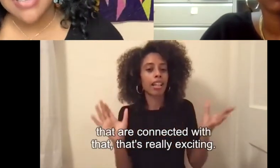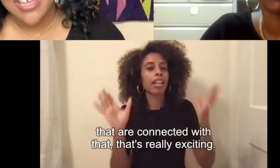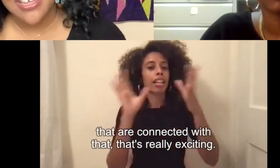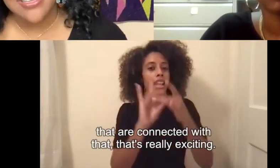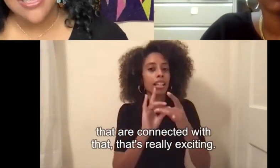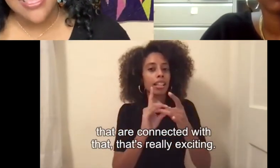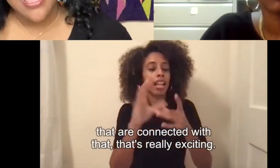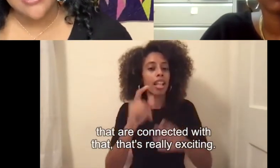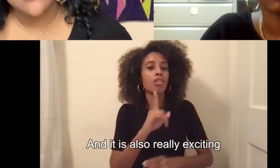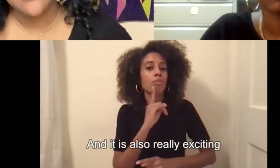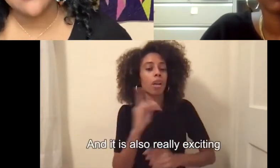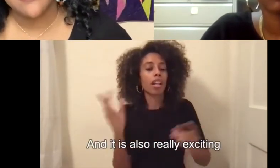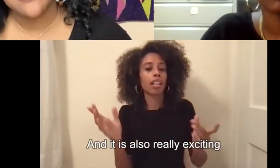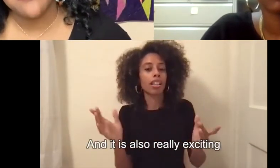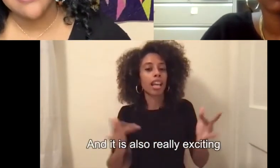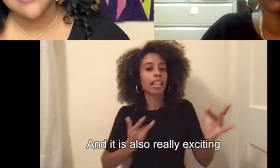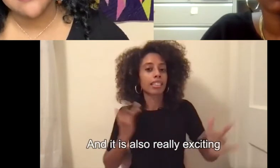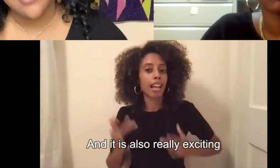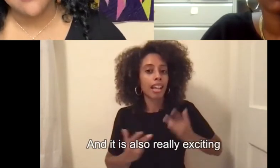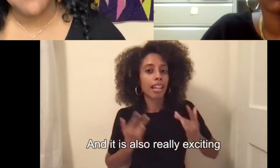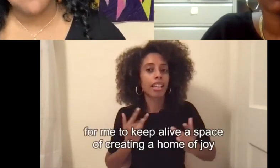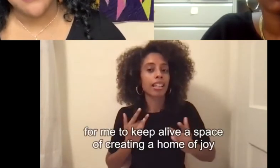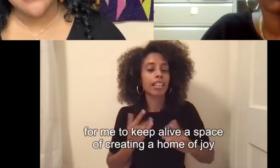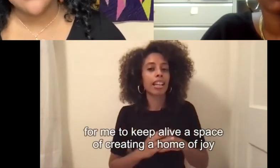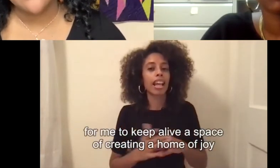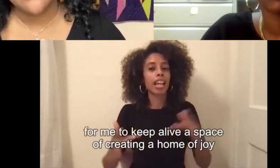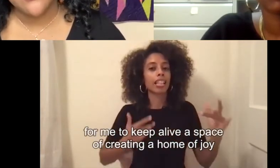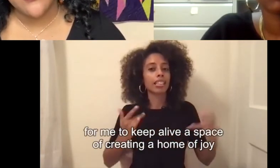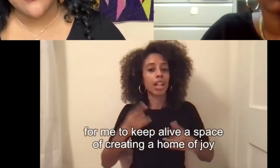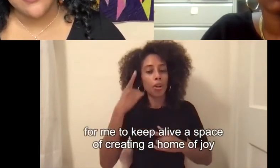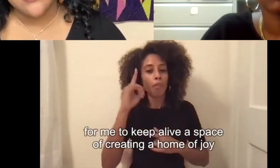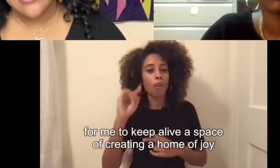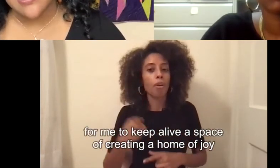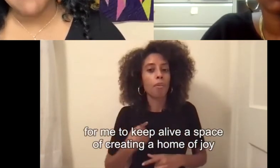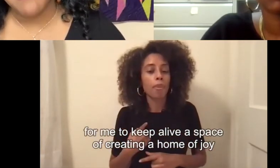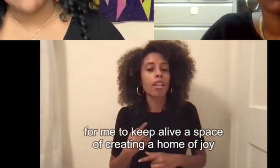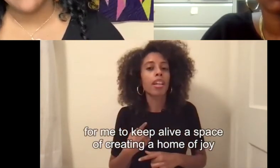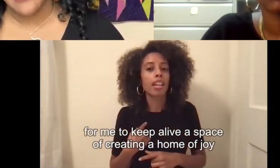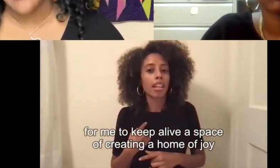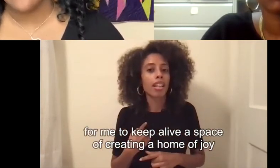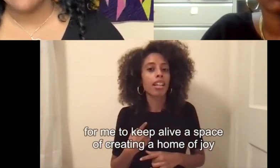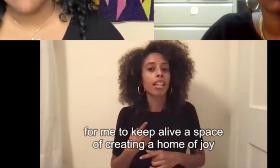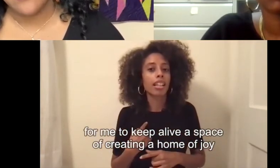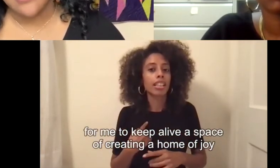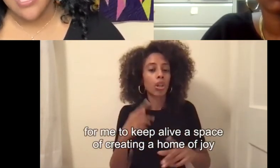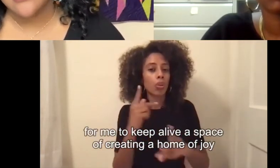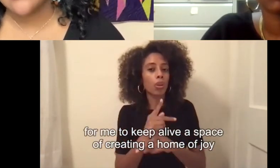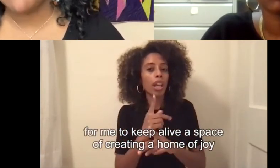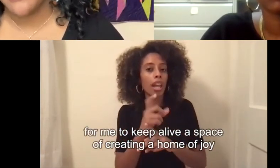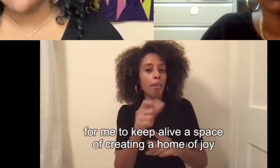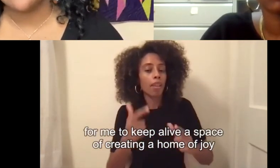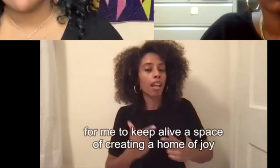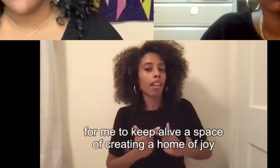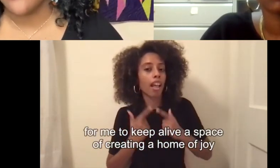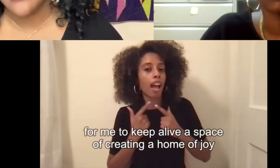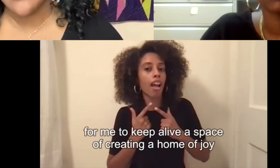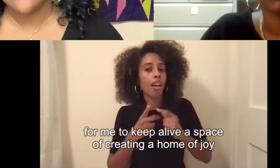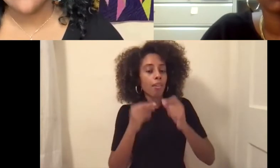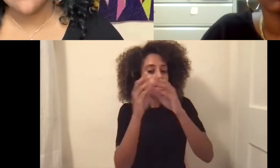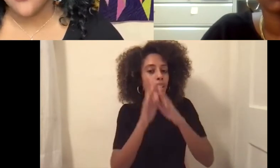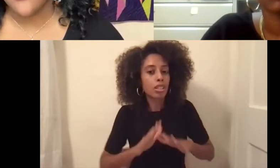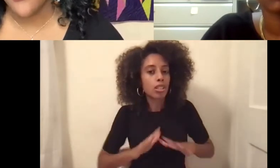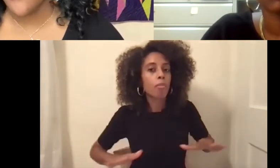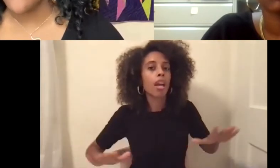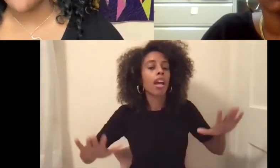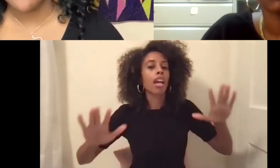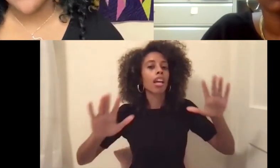really exciting. And it is also really exciting for me to keep alive a space of